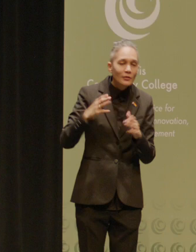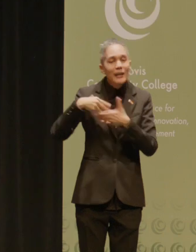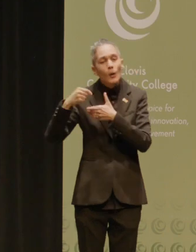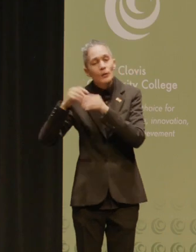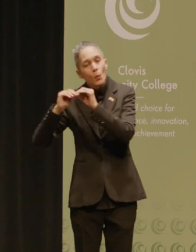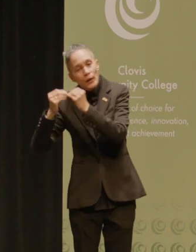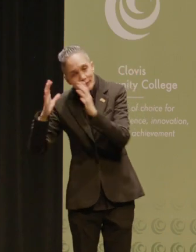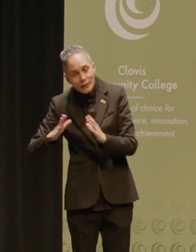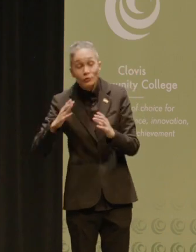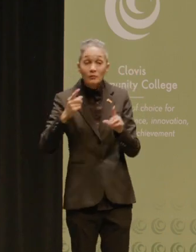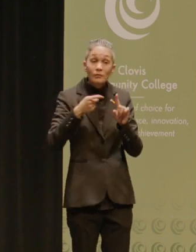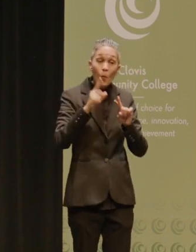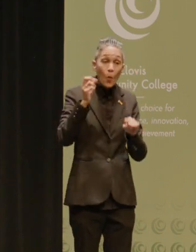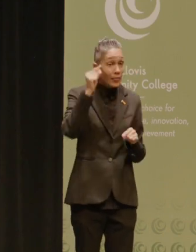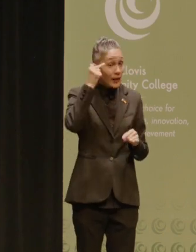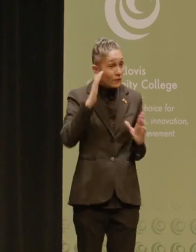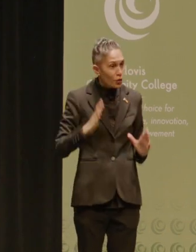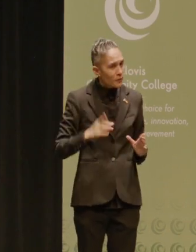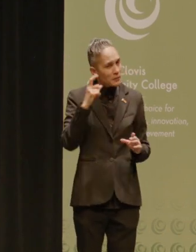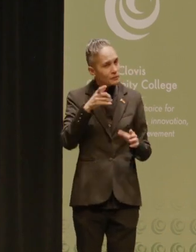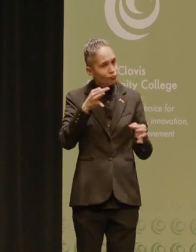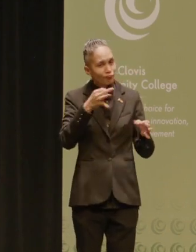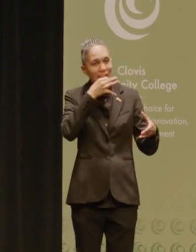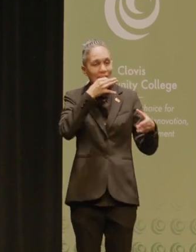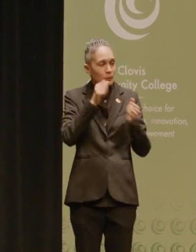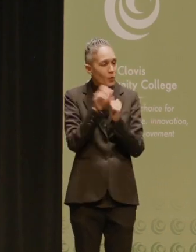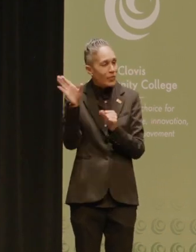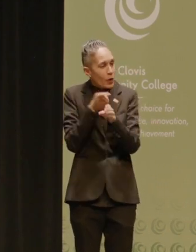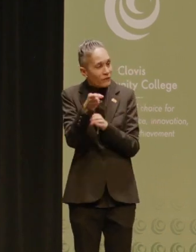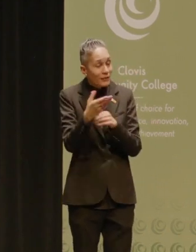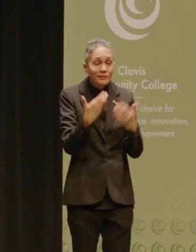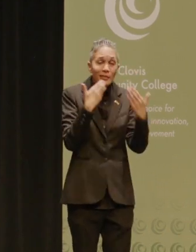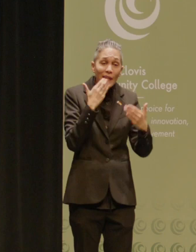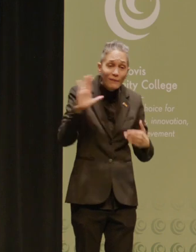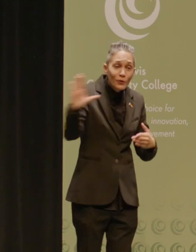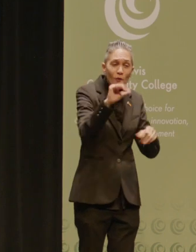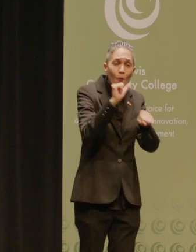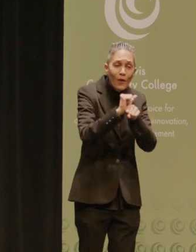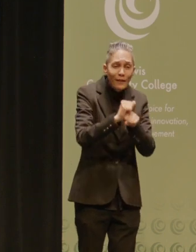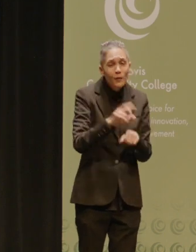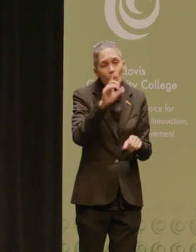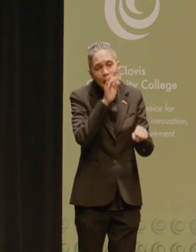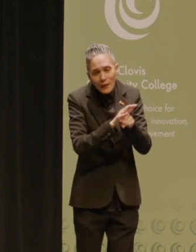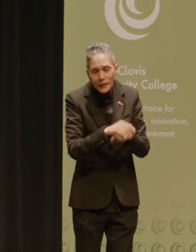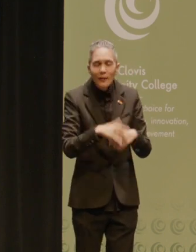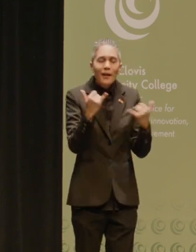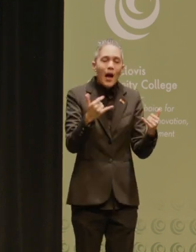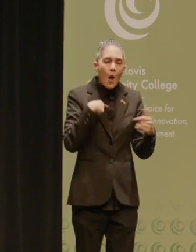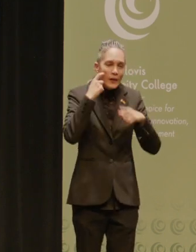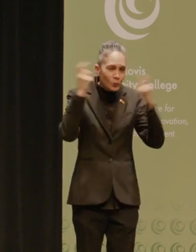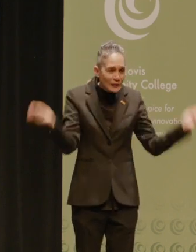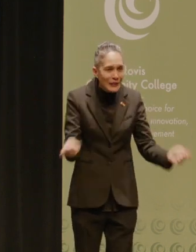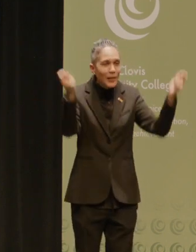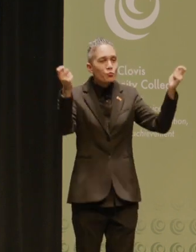and even by the governor by being excellent in their field. So again, I want to thank you for all the work you do every day. I want to take a moment to